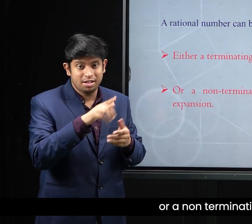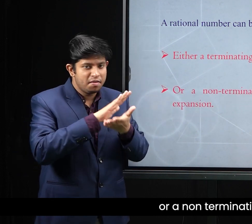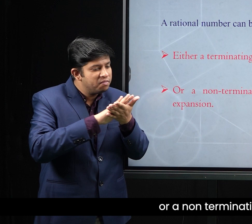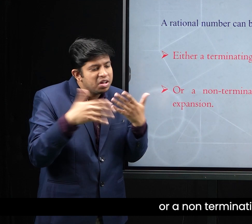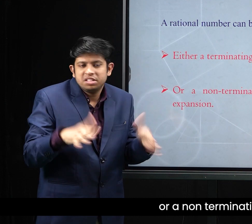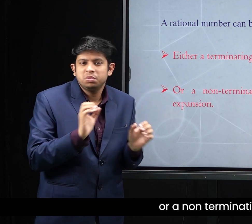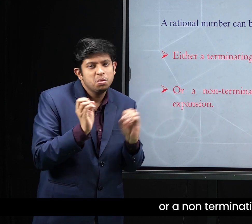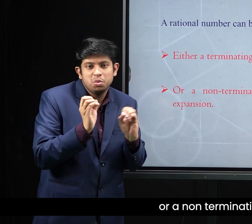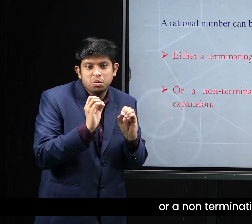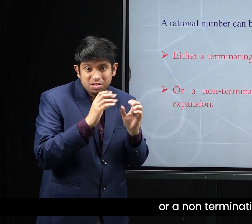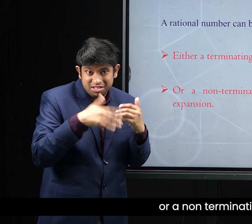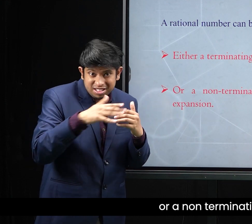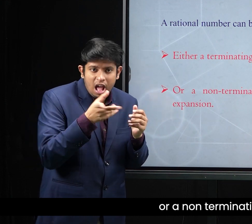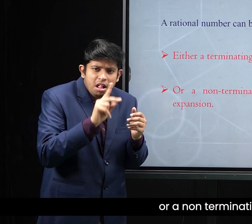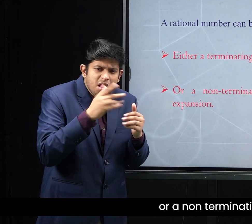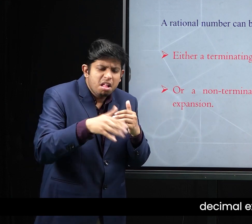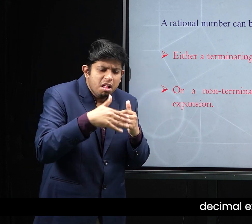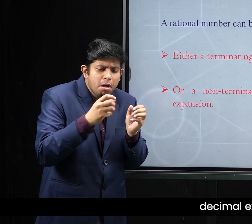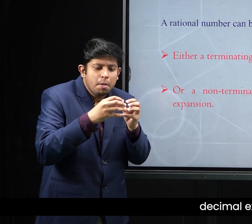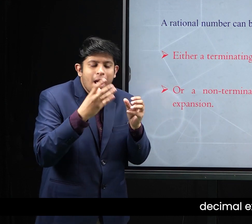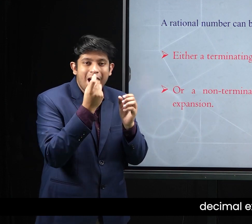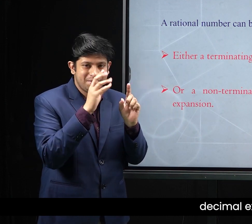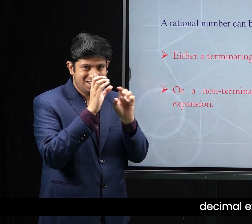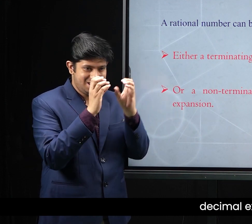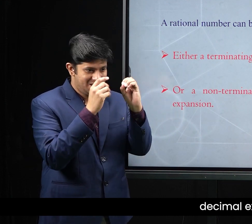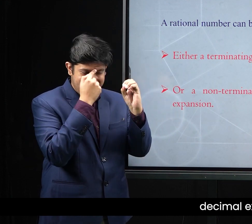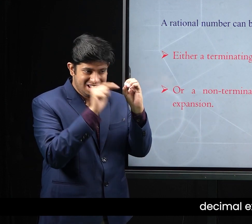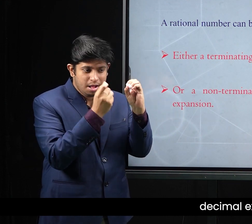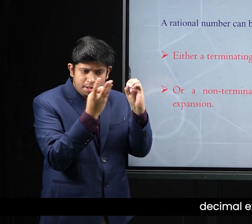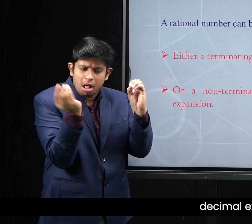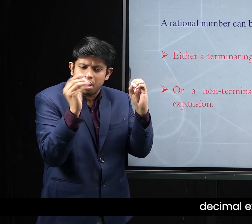a non-terminating and recurring decimal expansion.